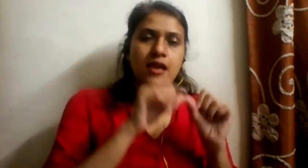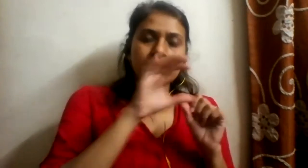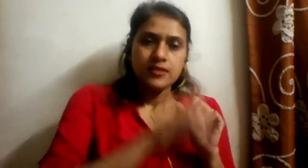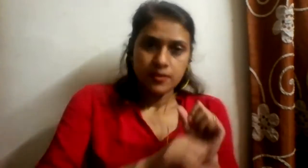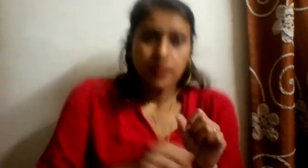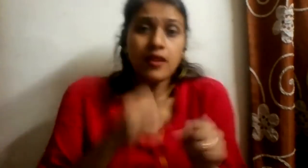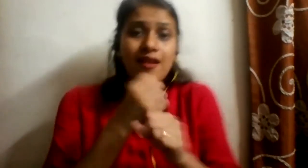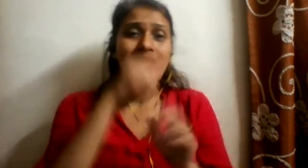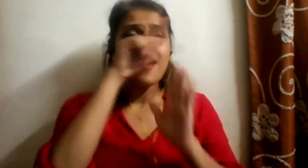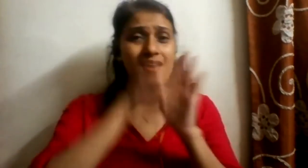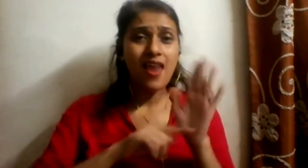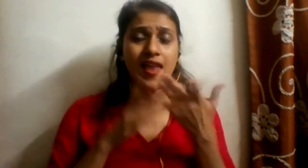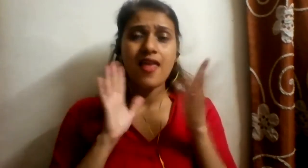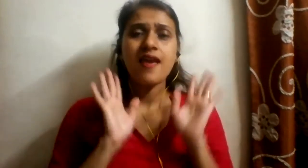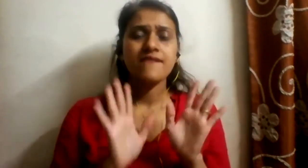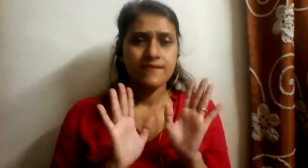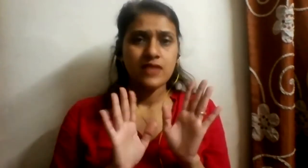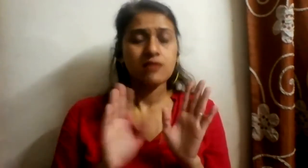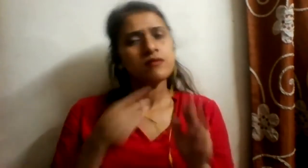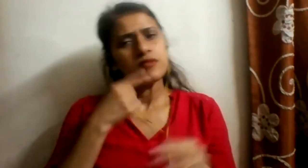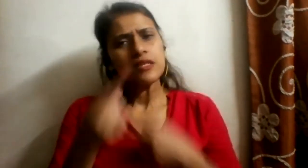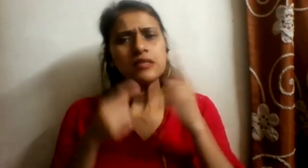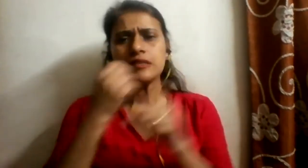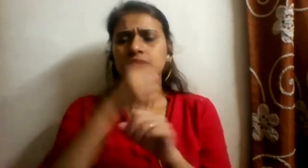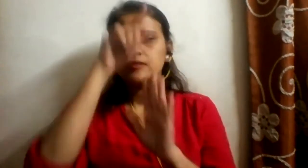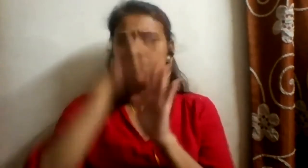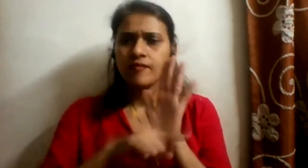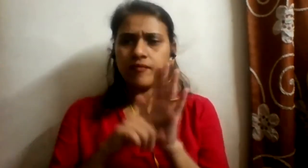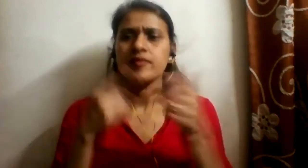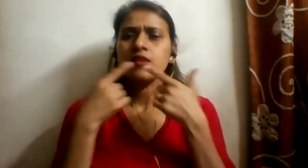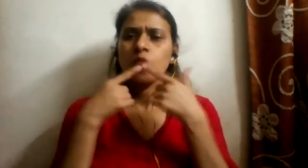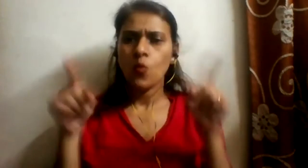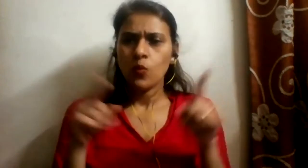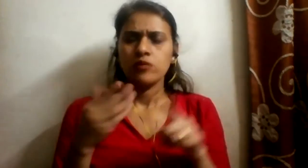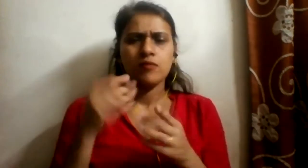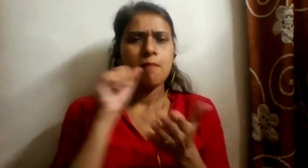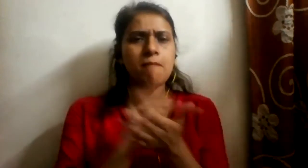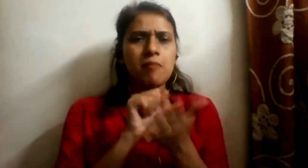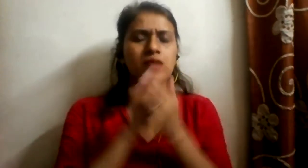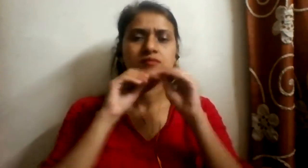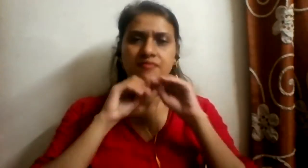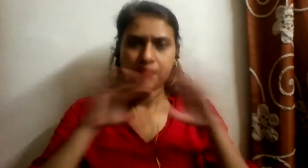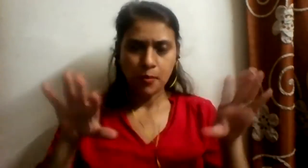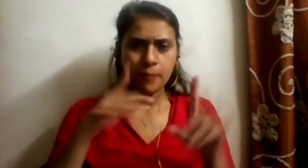and I'm telling you these guidelines would be published in the coming days, probably later this year,